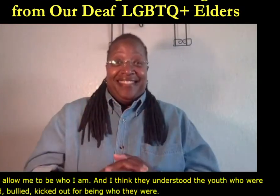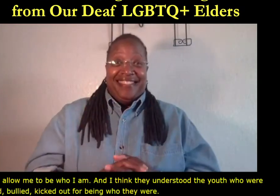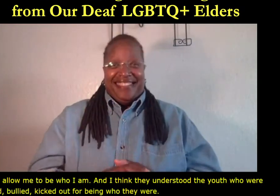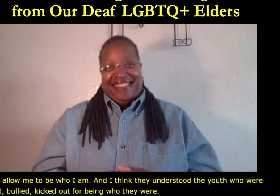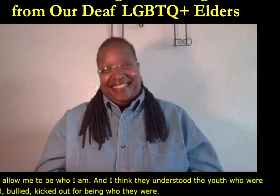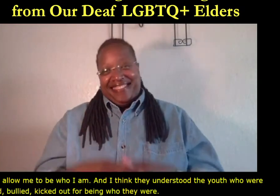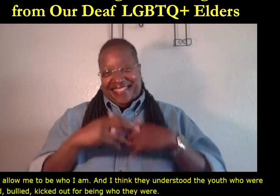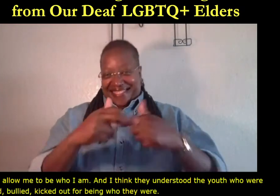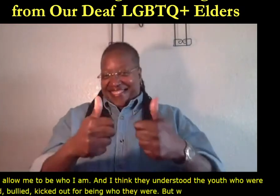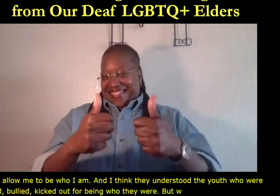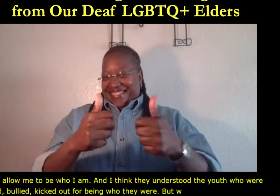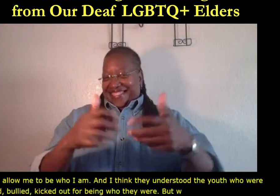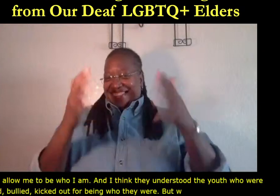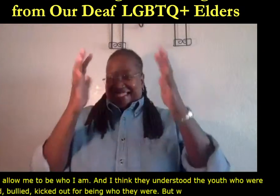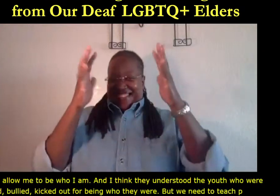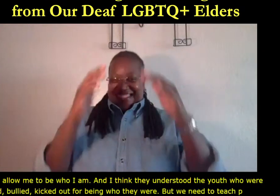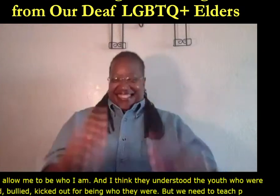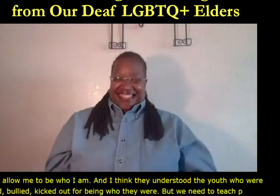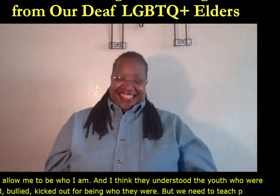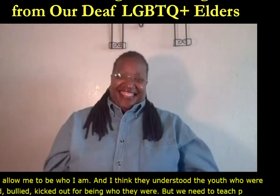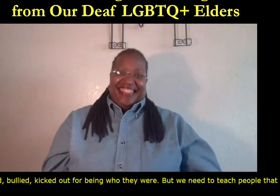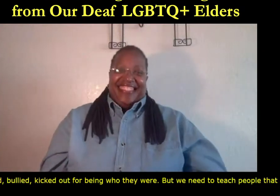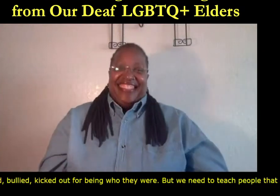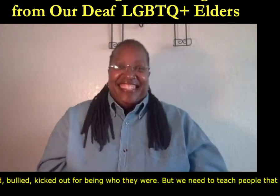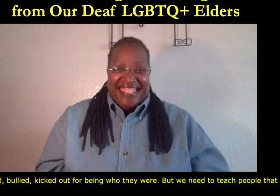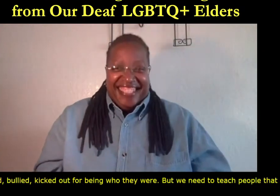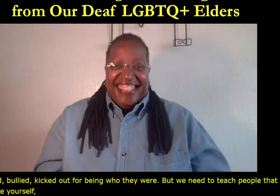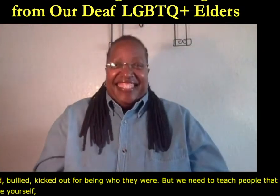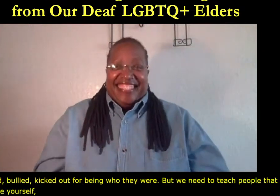you know that's what i've done terrific